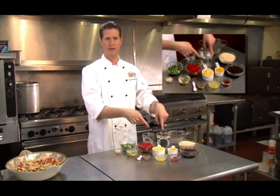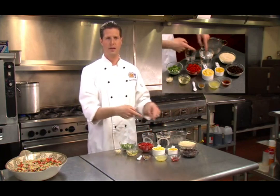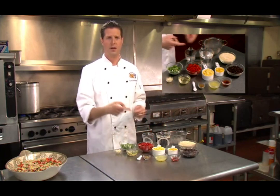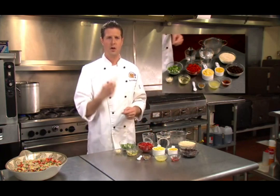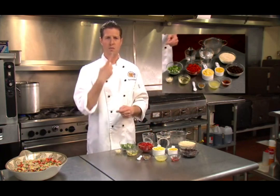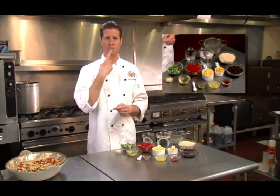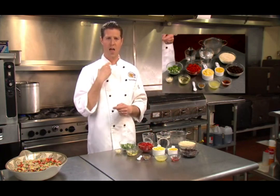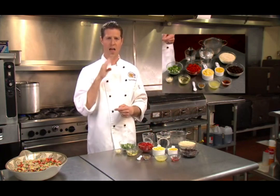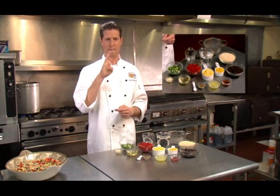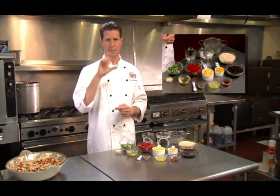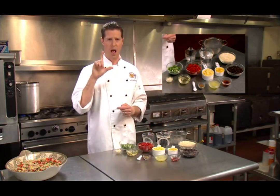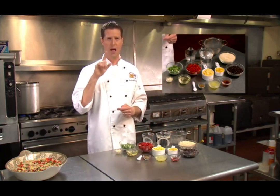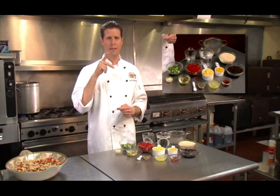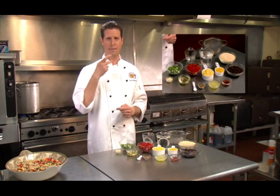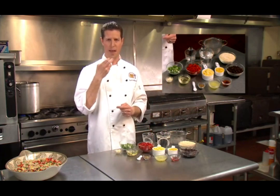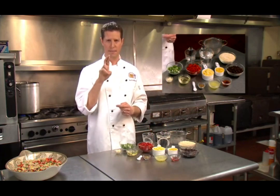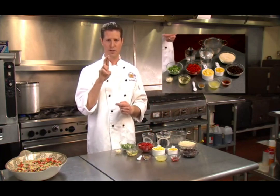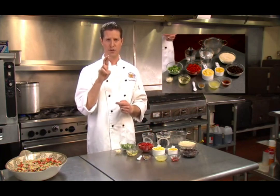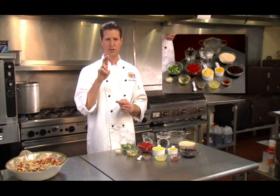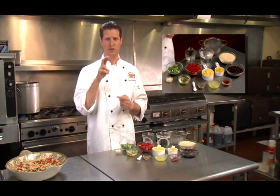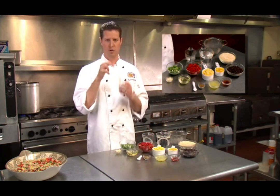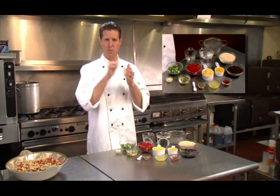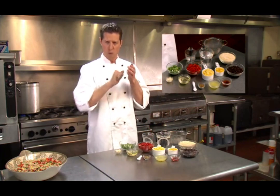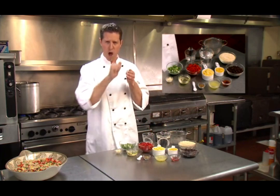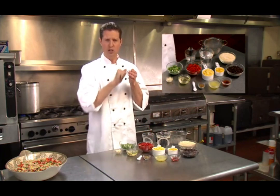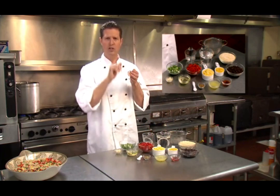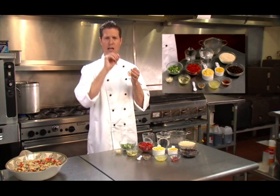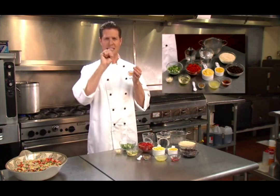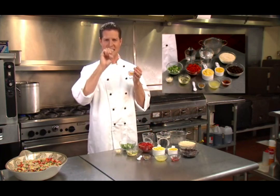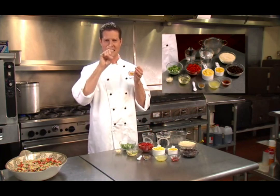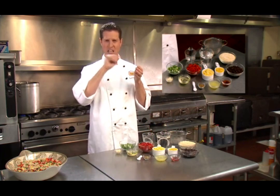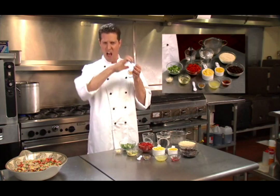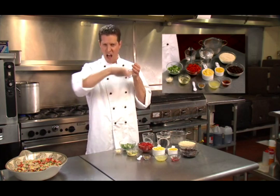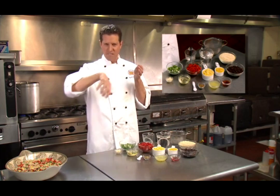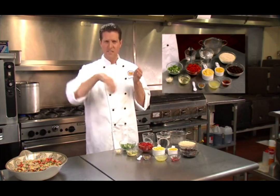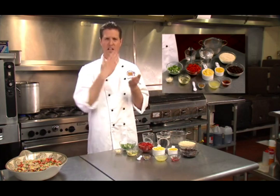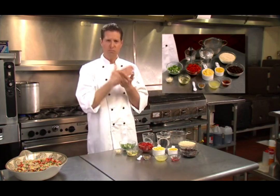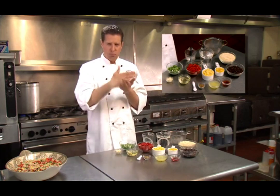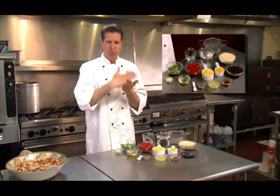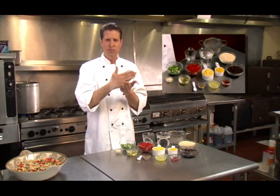Chop washed, seeded red bell pepper and 4 scallions, like green onions.